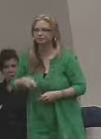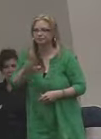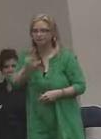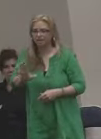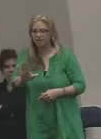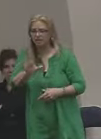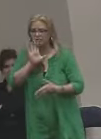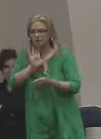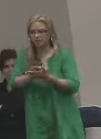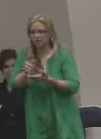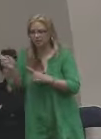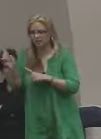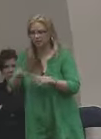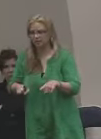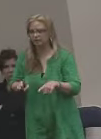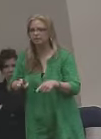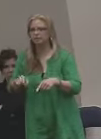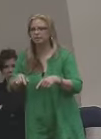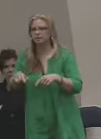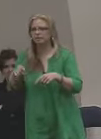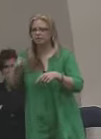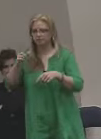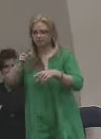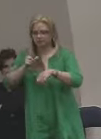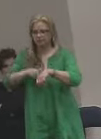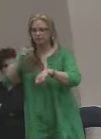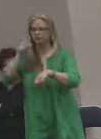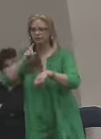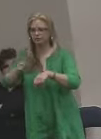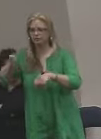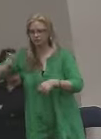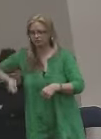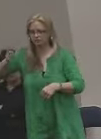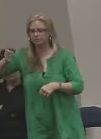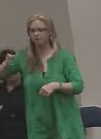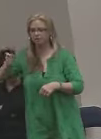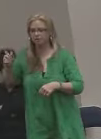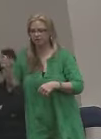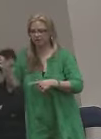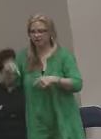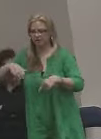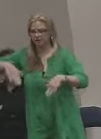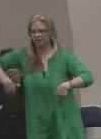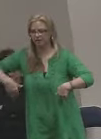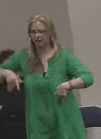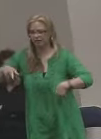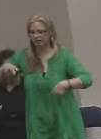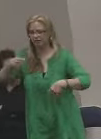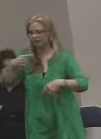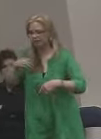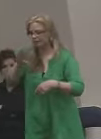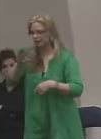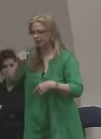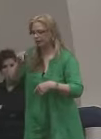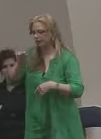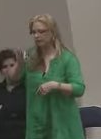at the sentencing hearing. She got there late. The bailiff said, well, it's already over with. And so she turned around and went